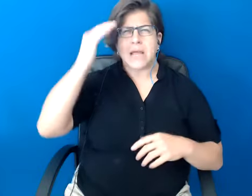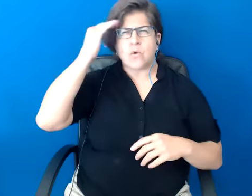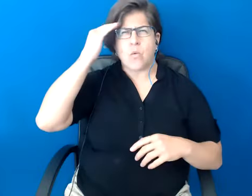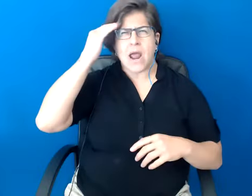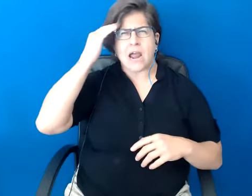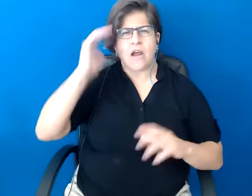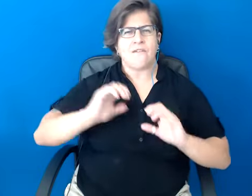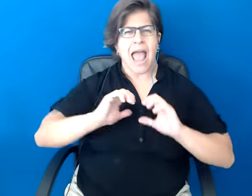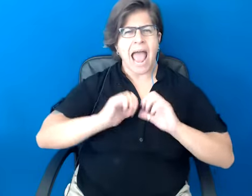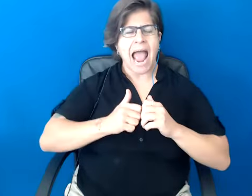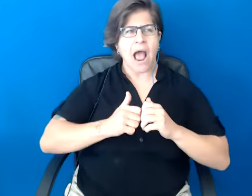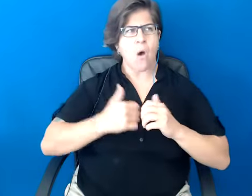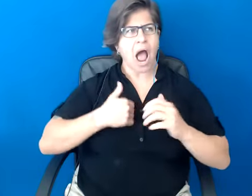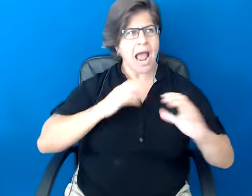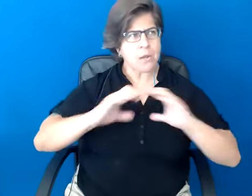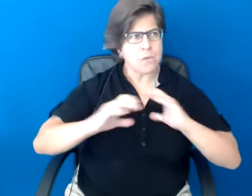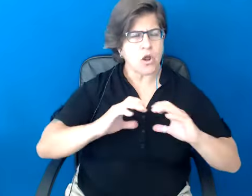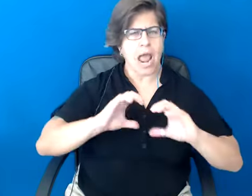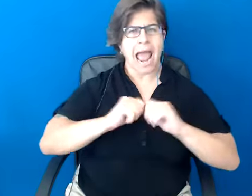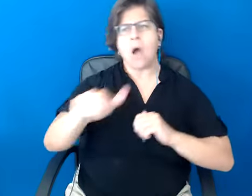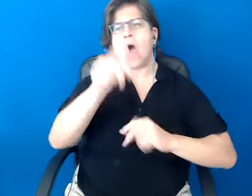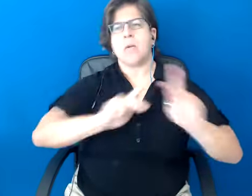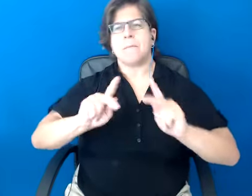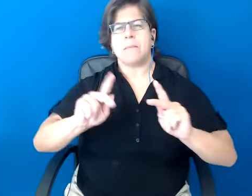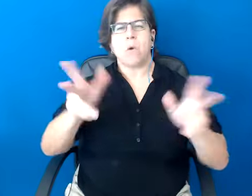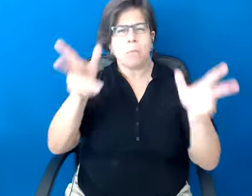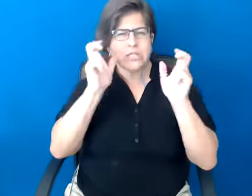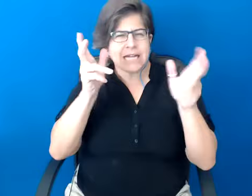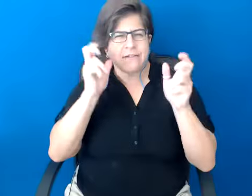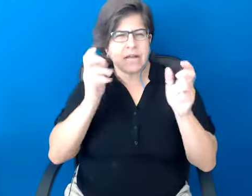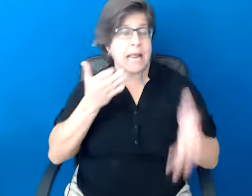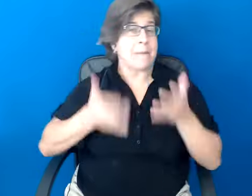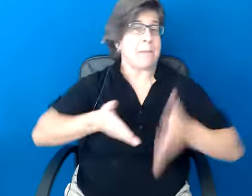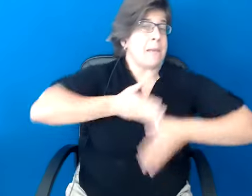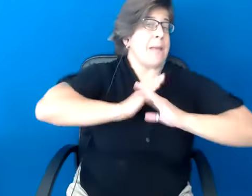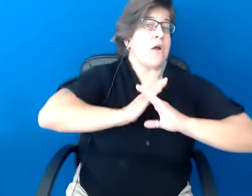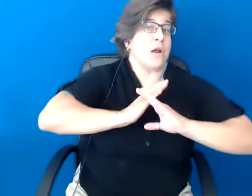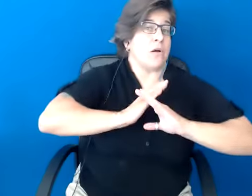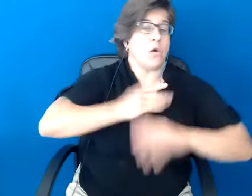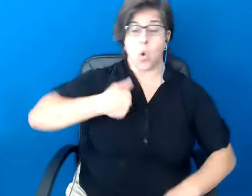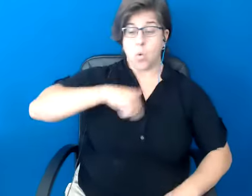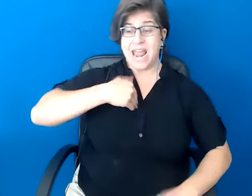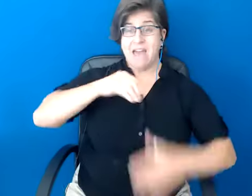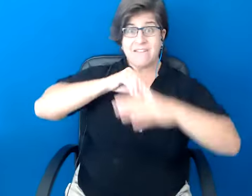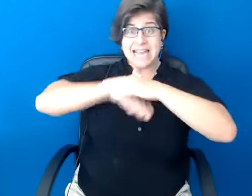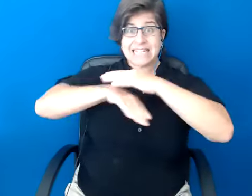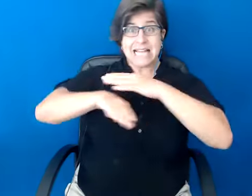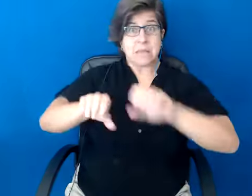as possible, and to be aware that how I communicate things might be perceived. It might be a barrier,